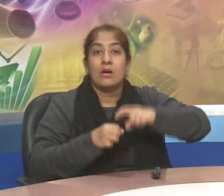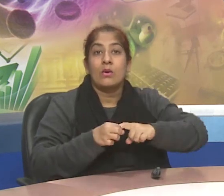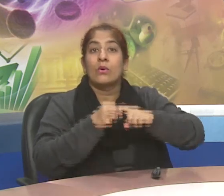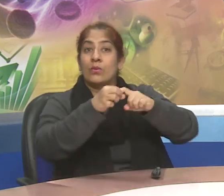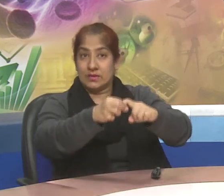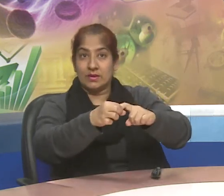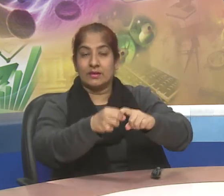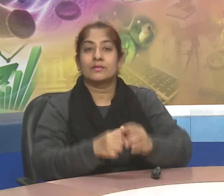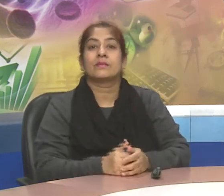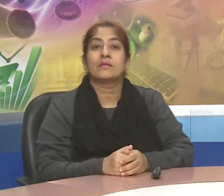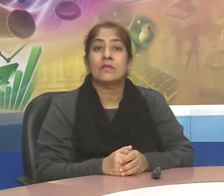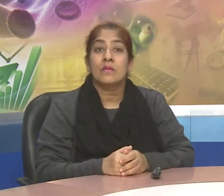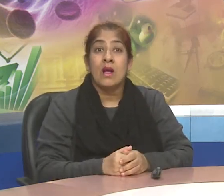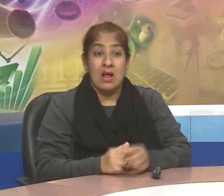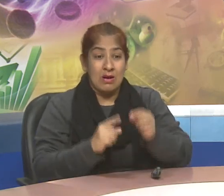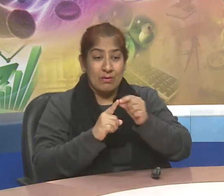Question 19,